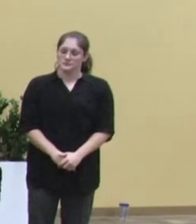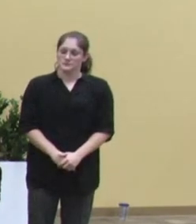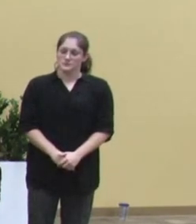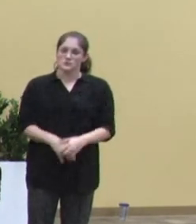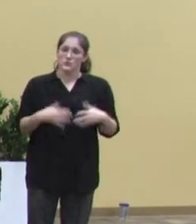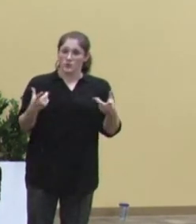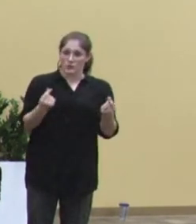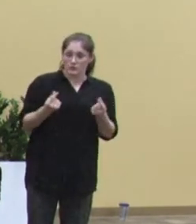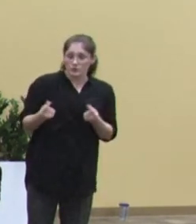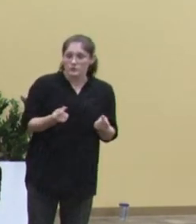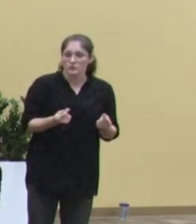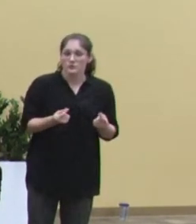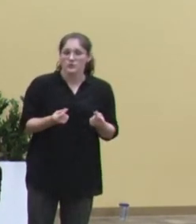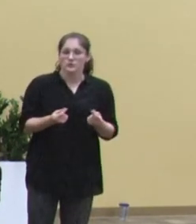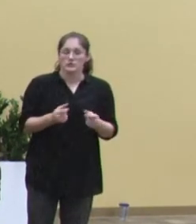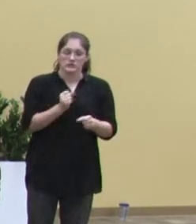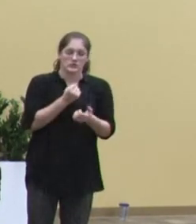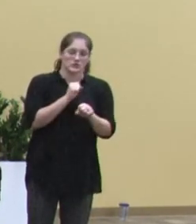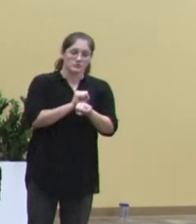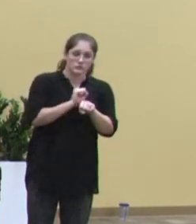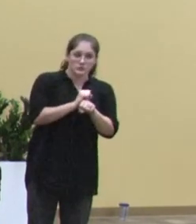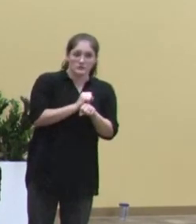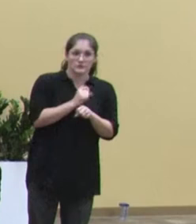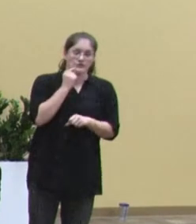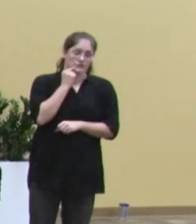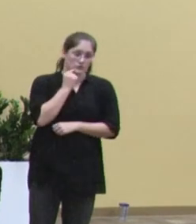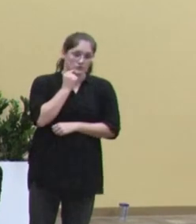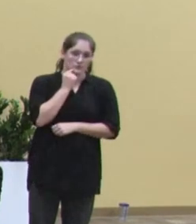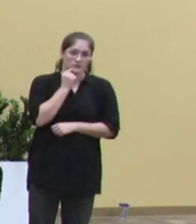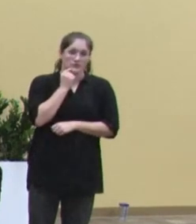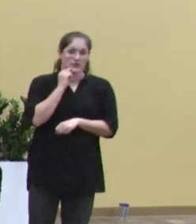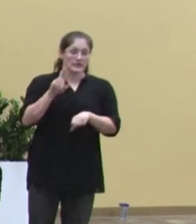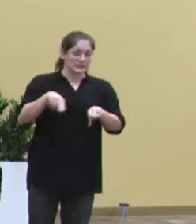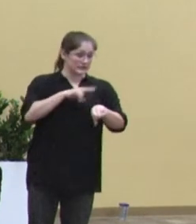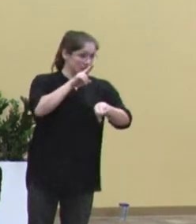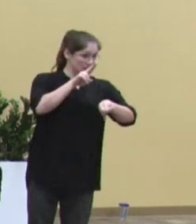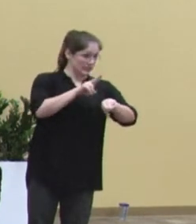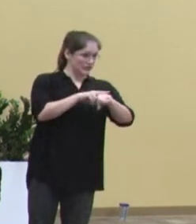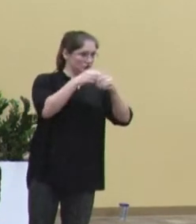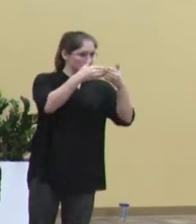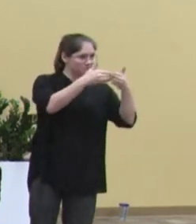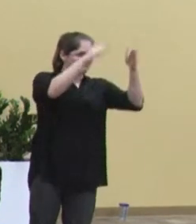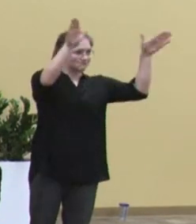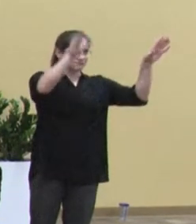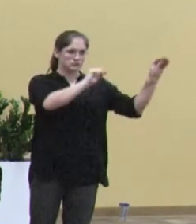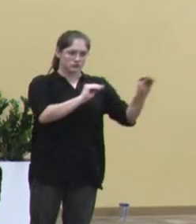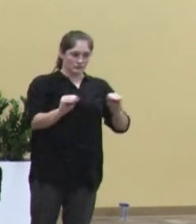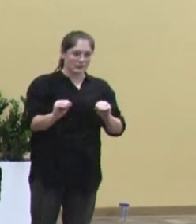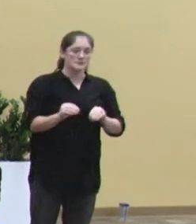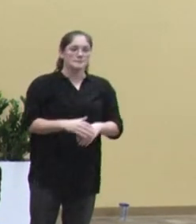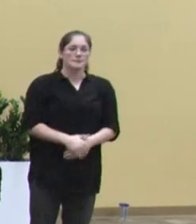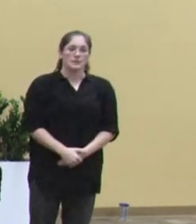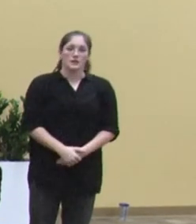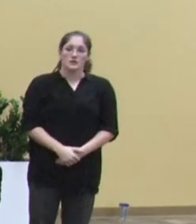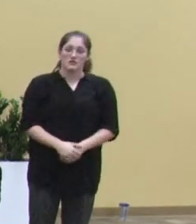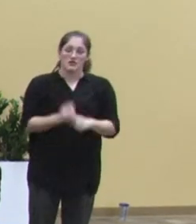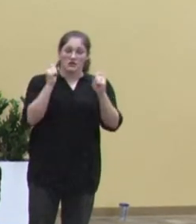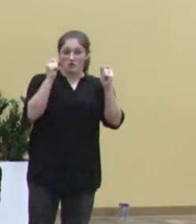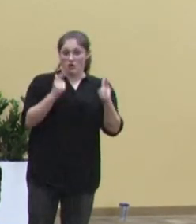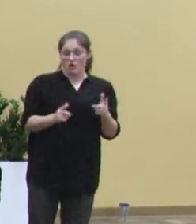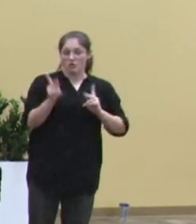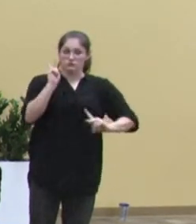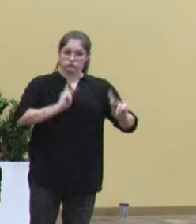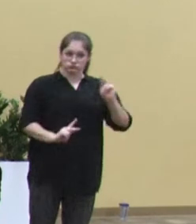What we do with the Employment for San Antonio, first, it is a national movement with the premise that all